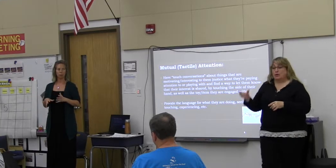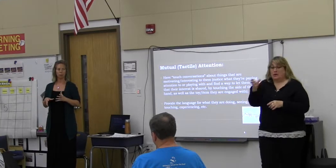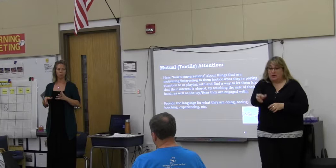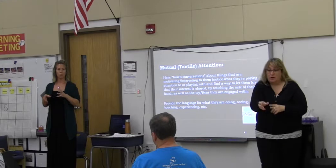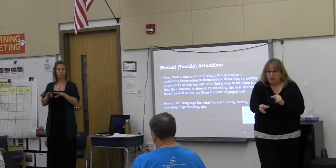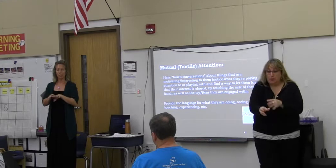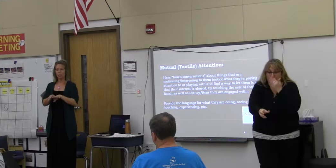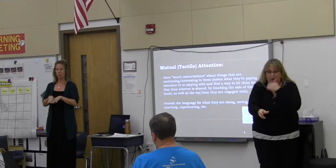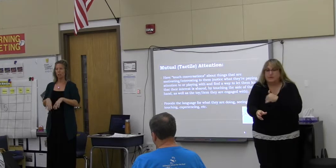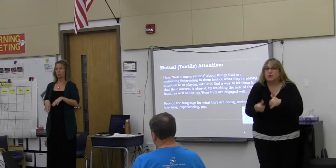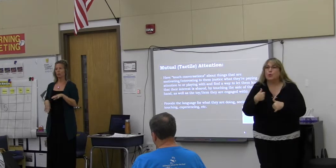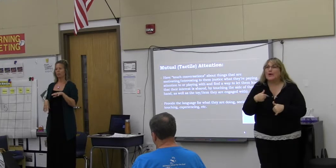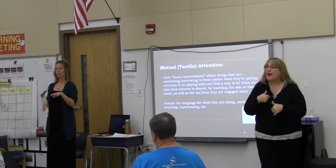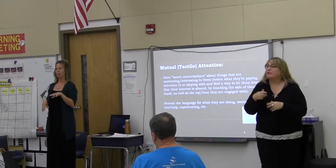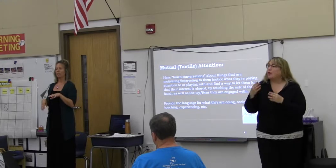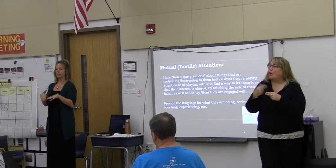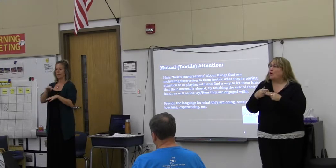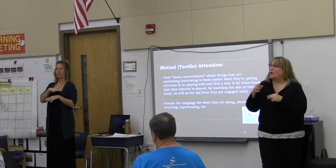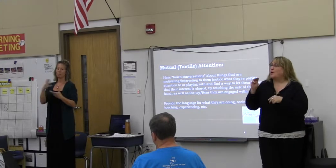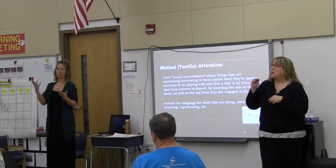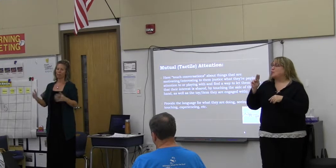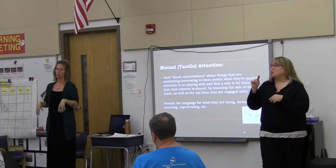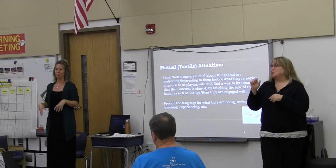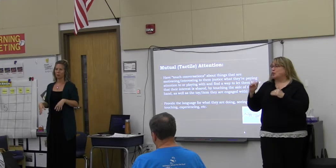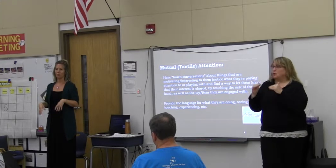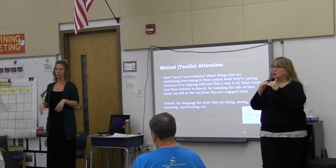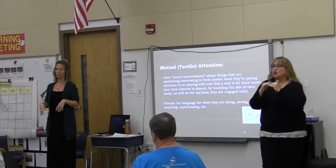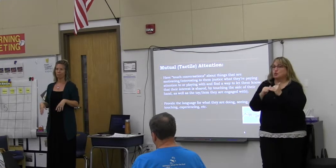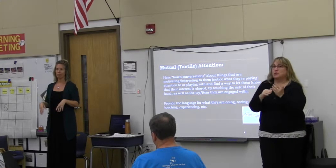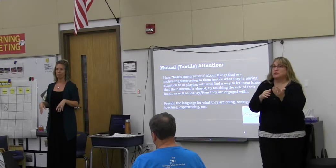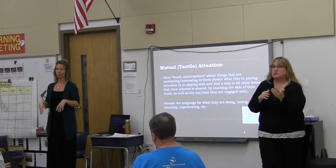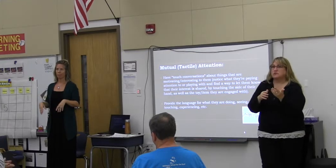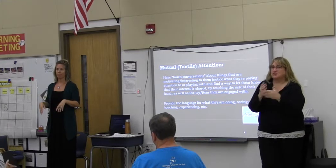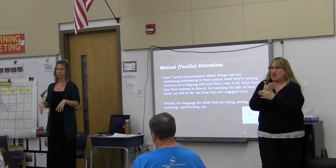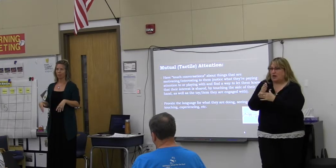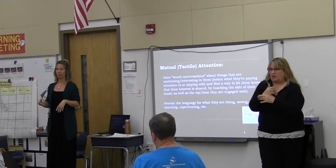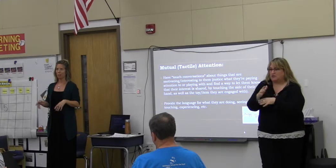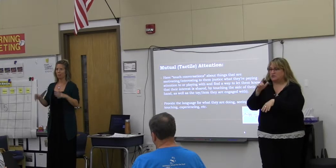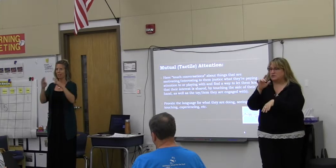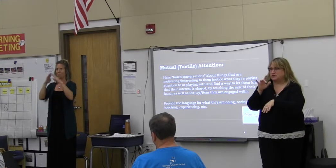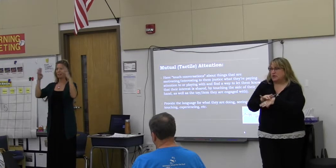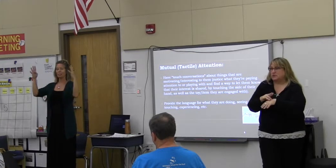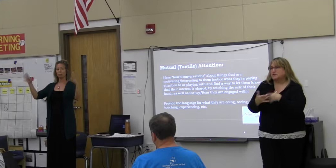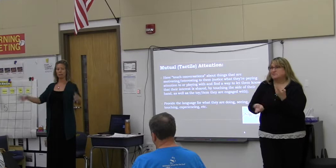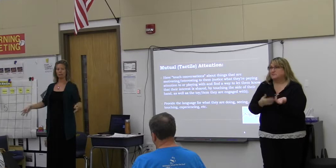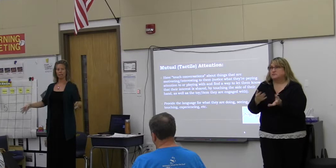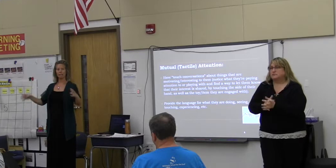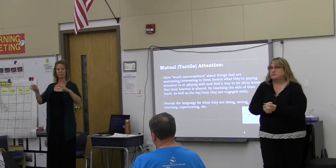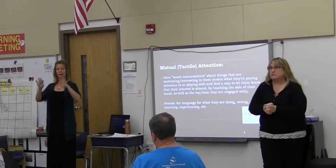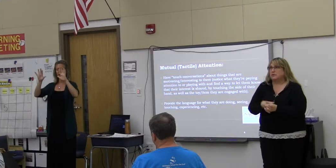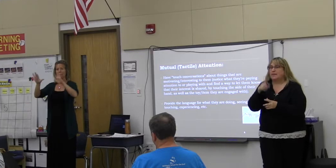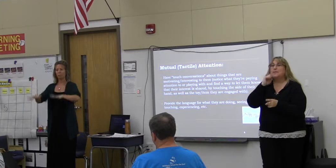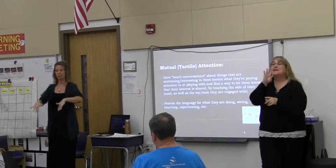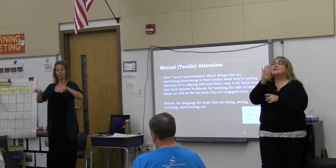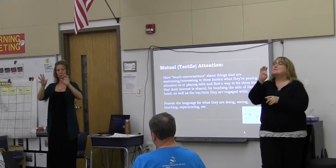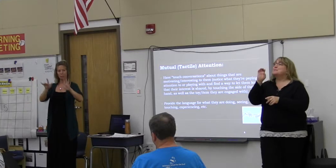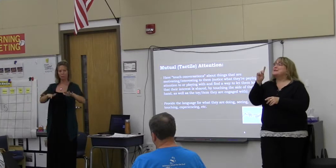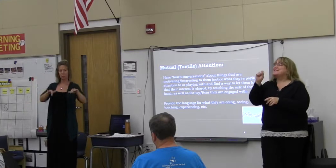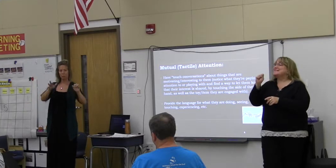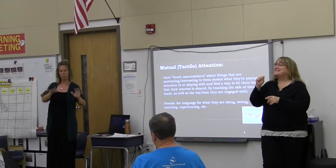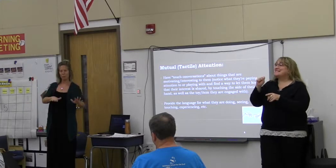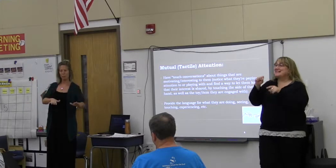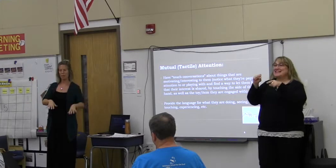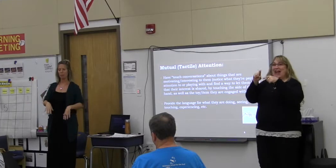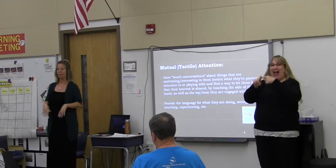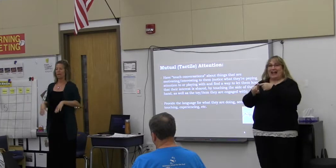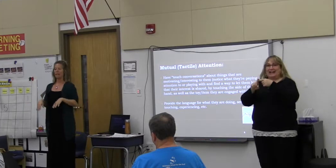called mutual touch. So if he, say, I don't know, I'm thinking about his beads. He has some hanging beads that he plays